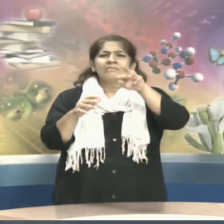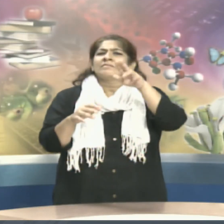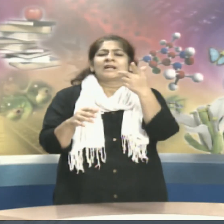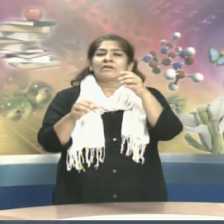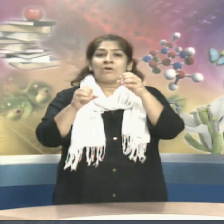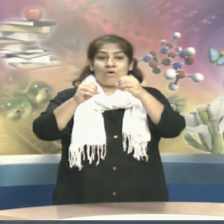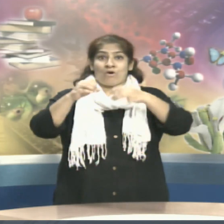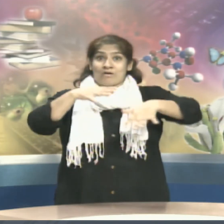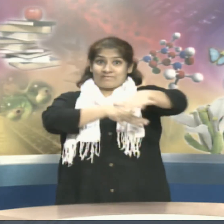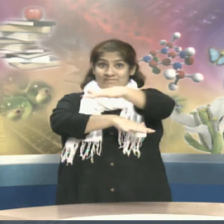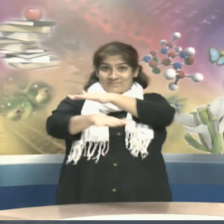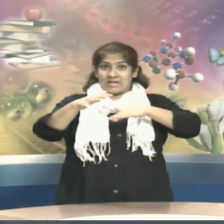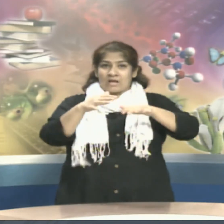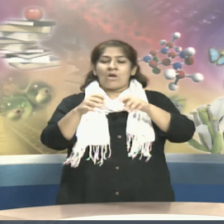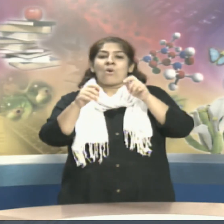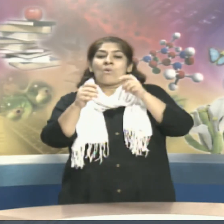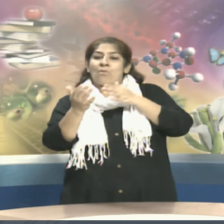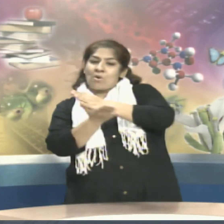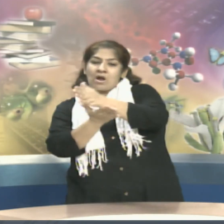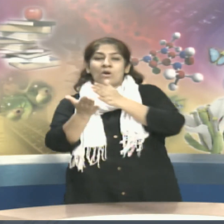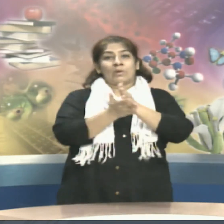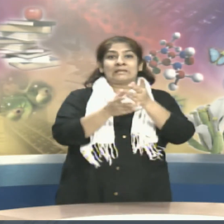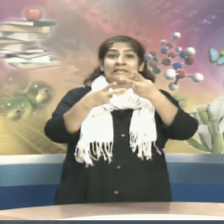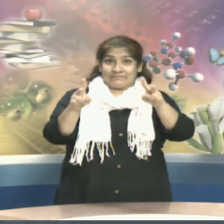Like you saw in this slide, organizing structure.